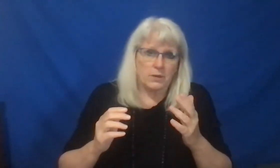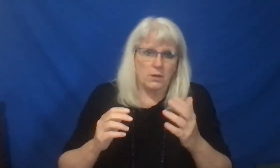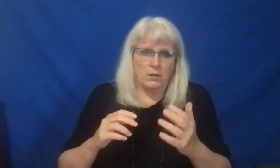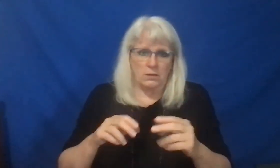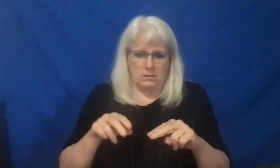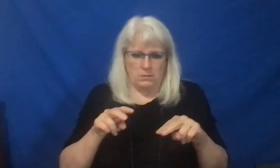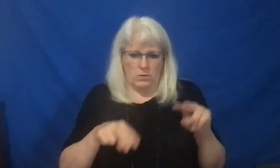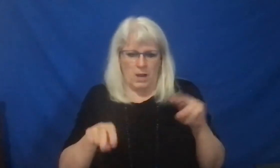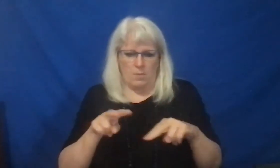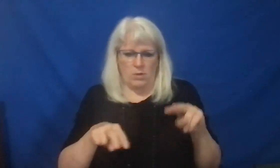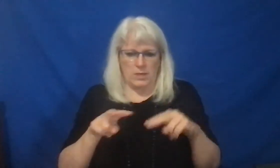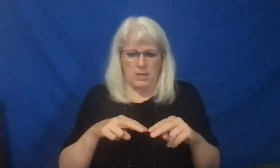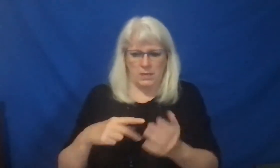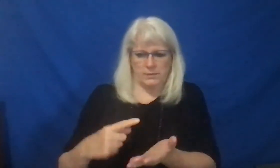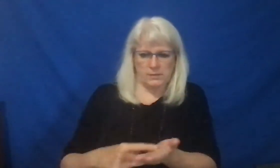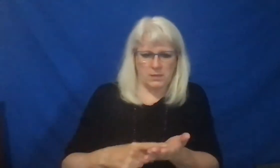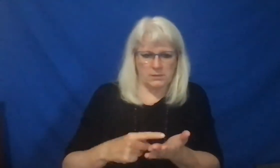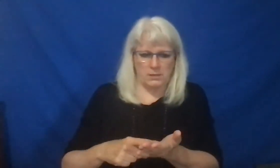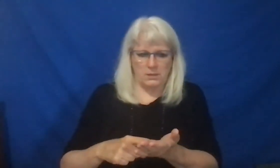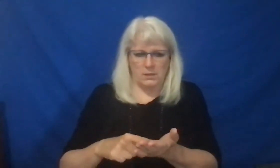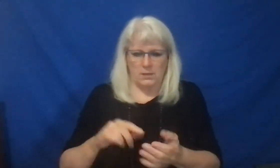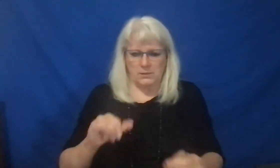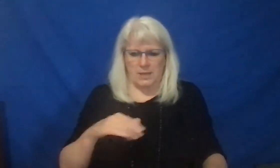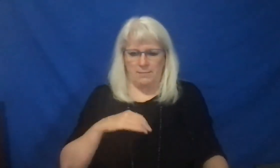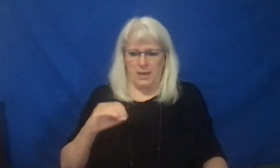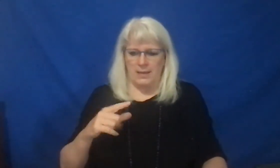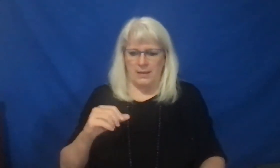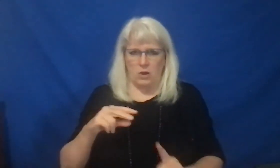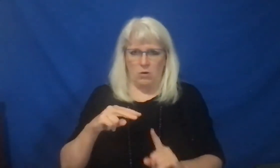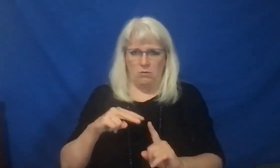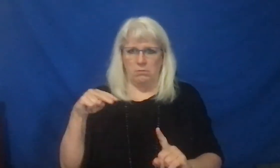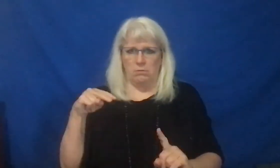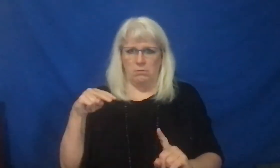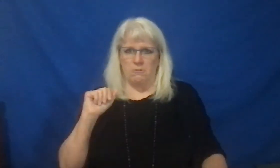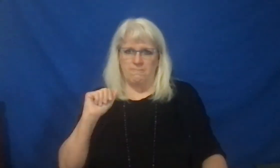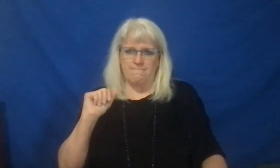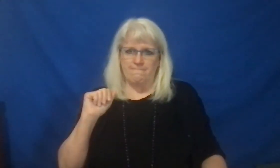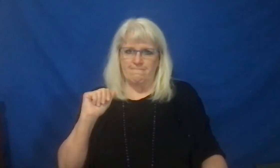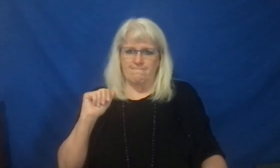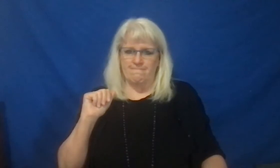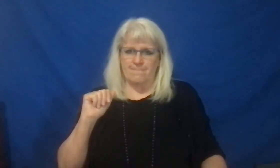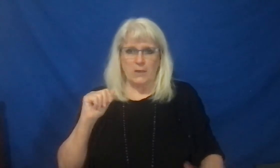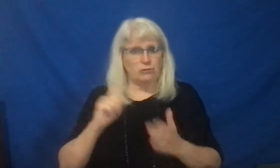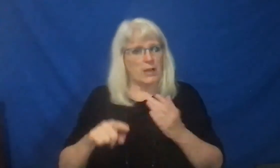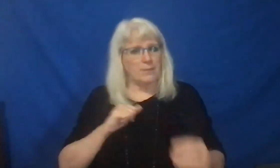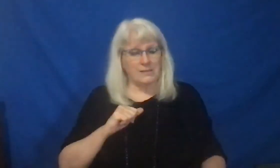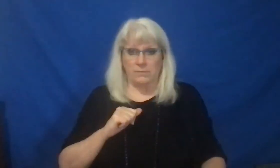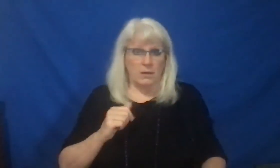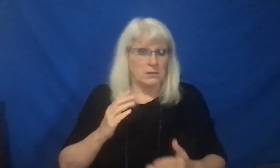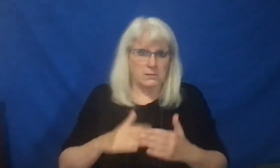at play? Because we had some really fun, exciting board weekends. One in